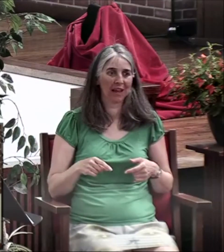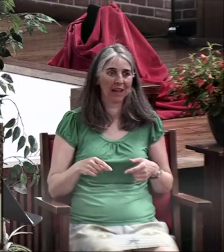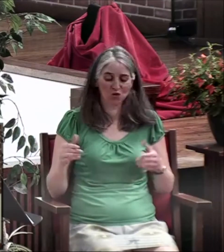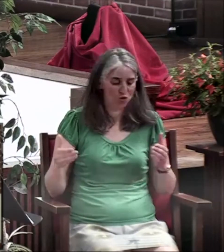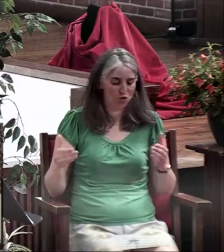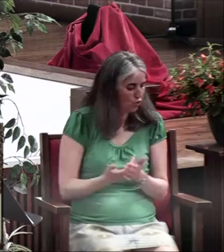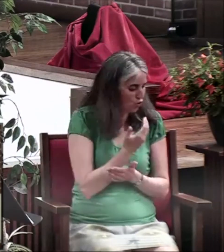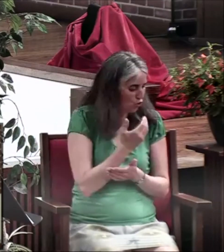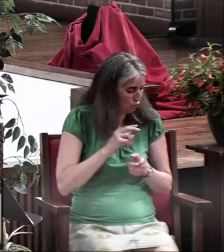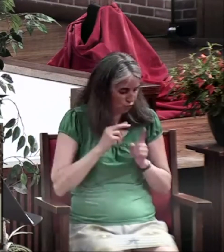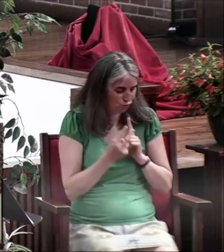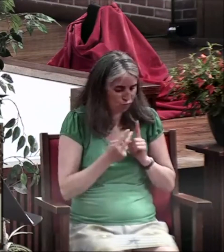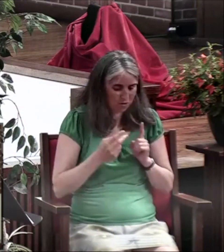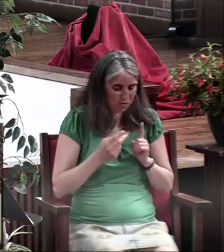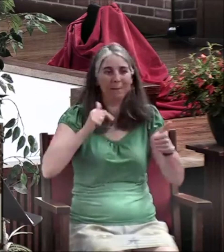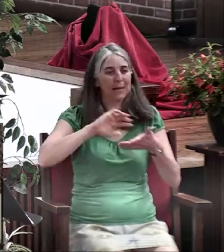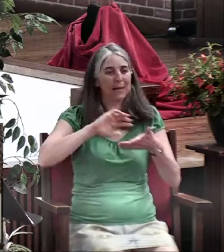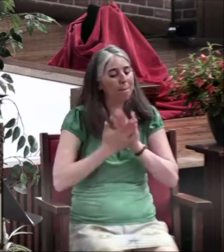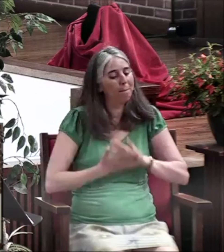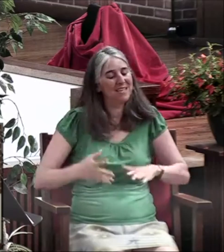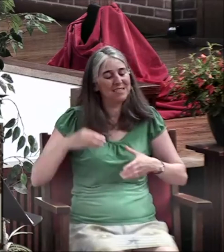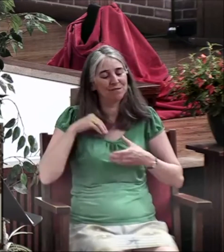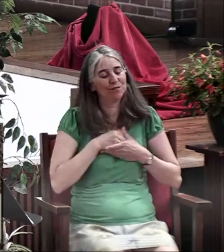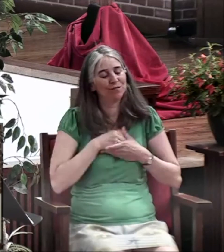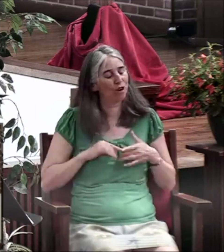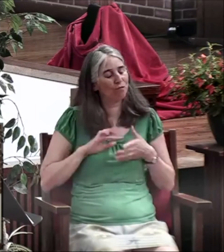perspective came and peace came into her heart.